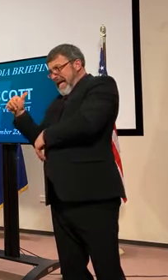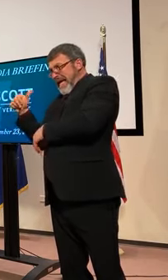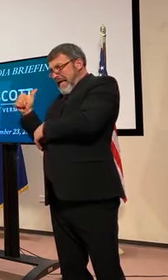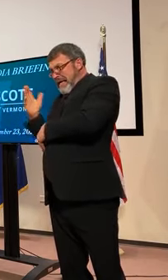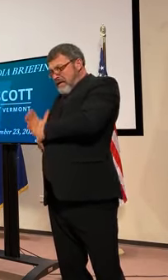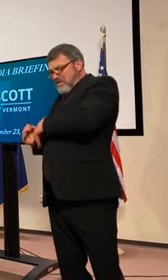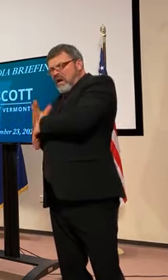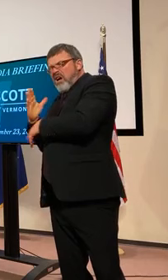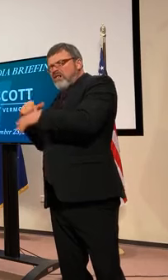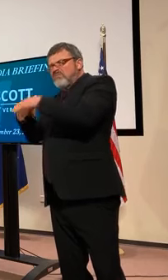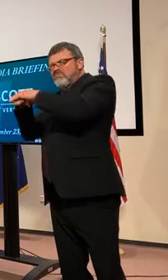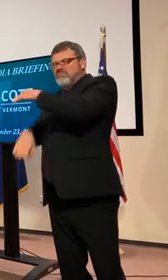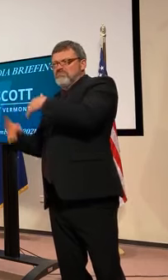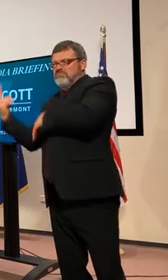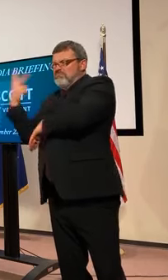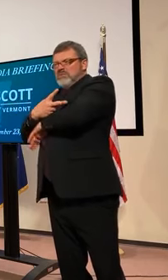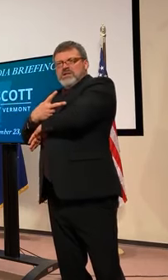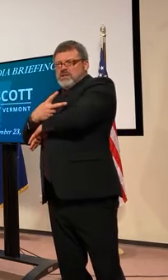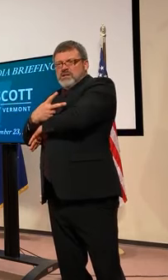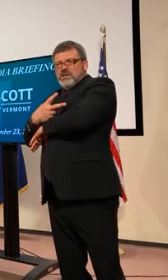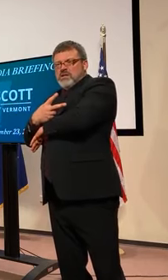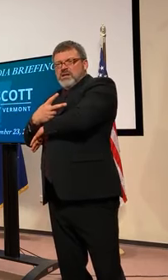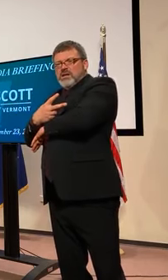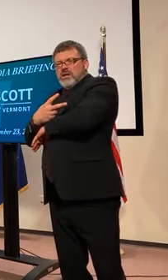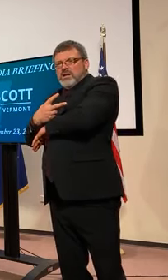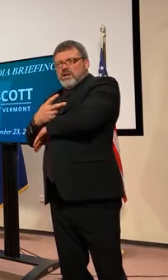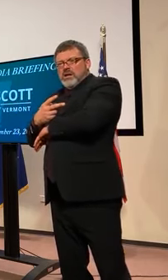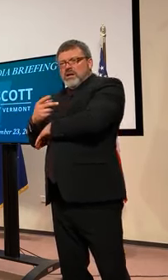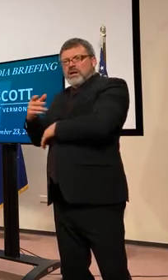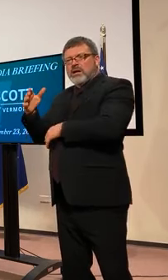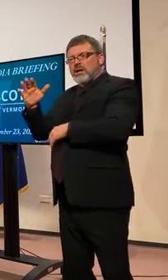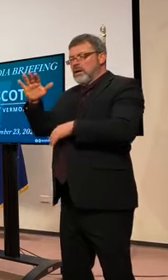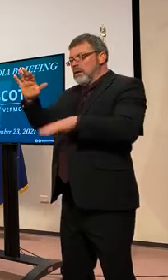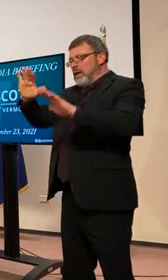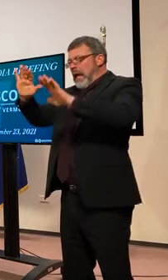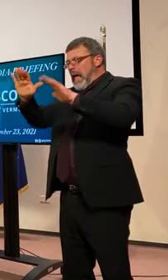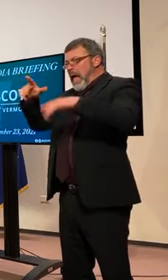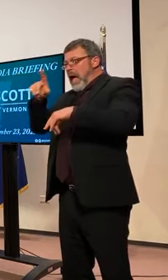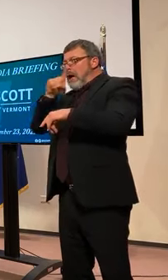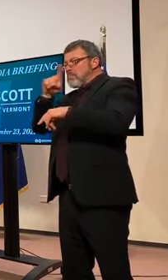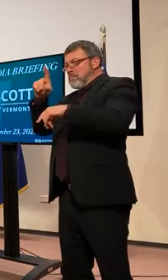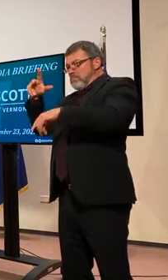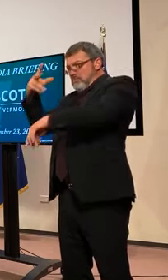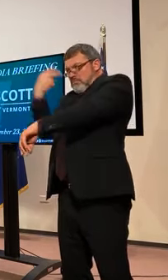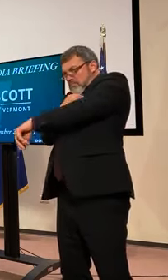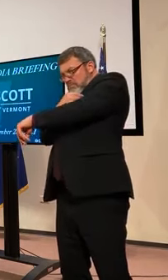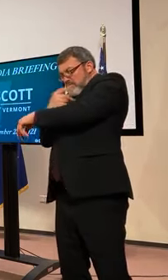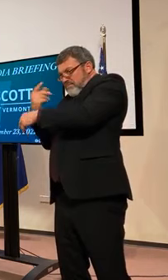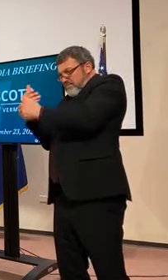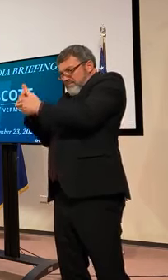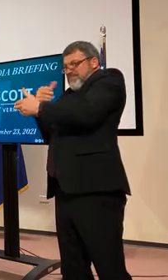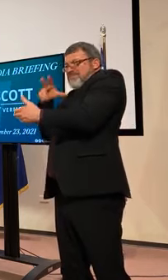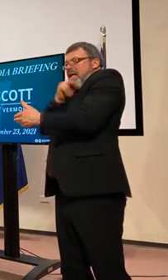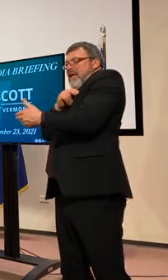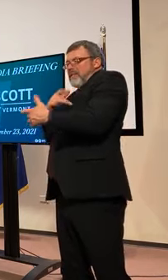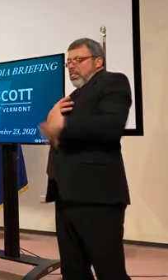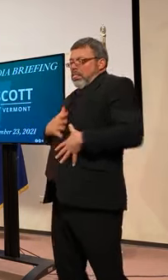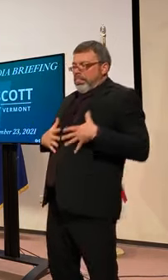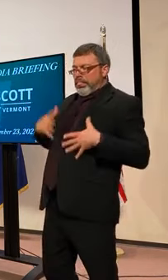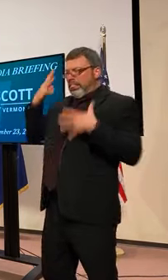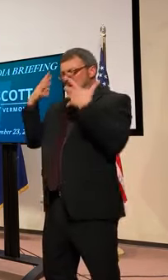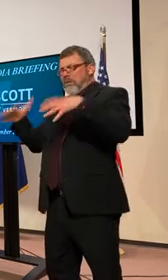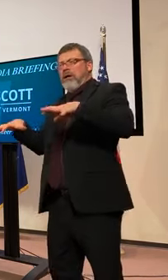I'm sure most people wouldn't want to do it the day before Thanksgiving. You know, that's probably a rational thought. But other than